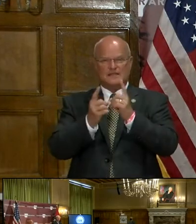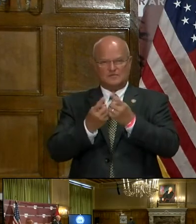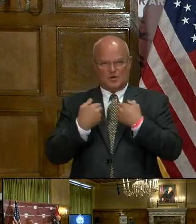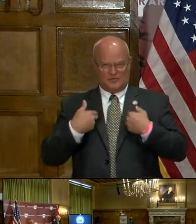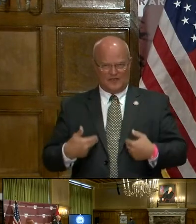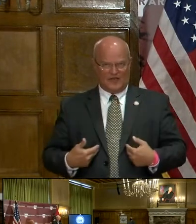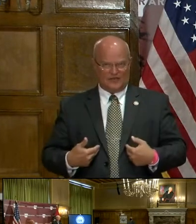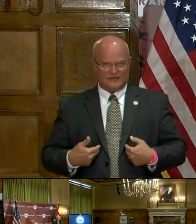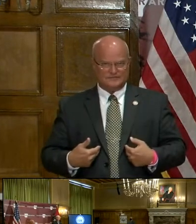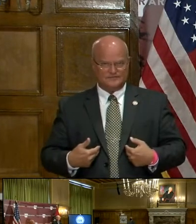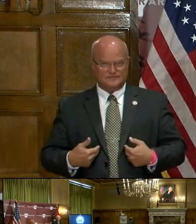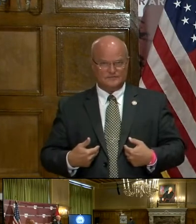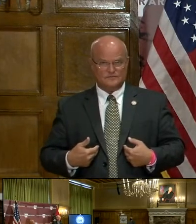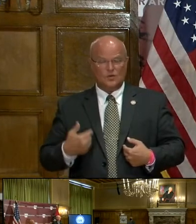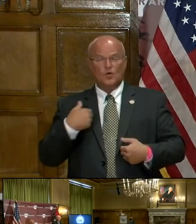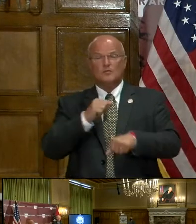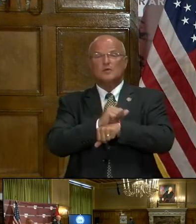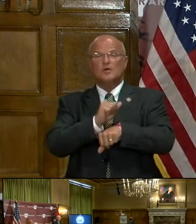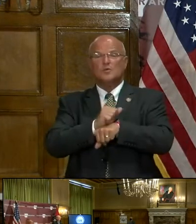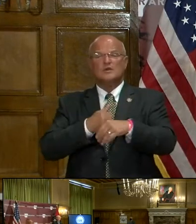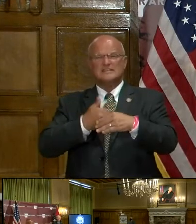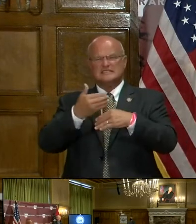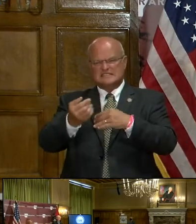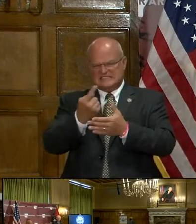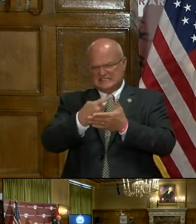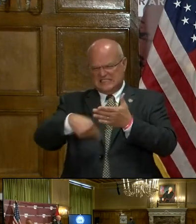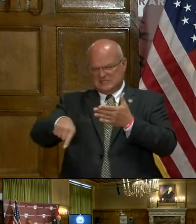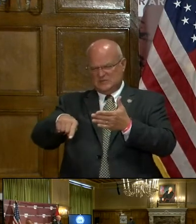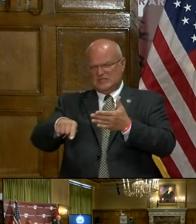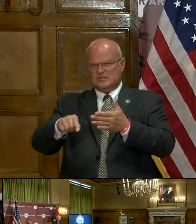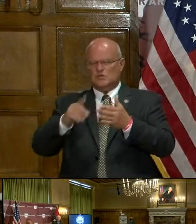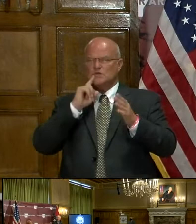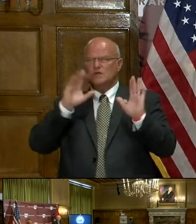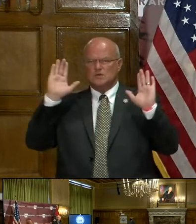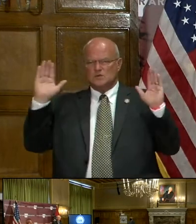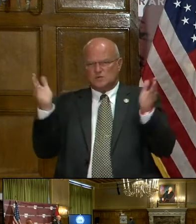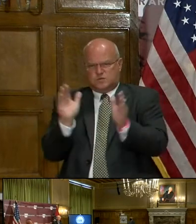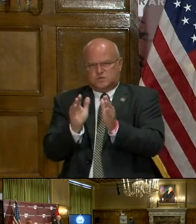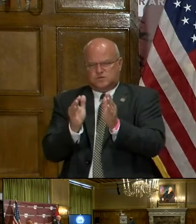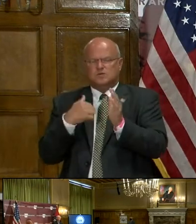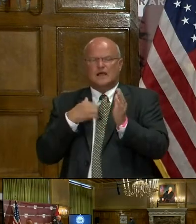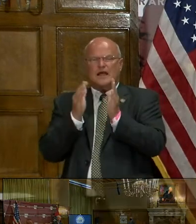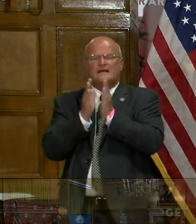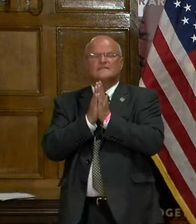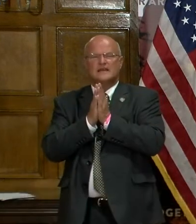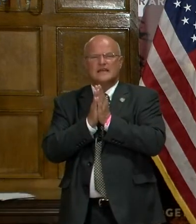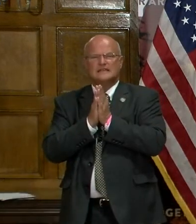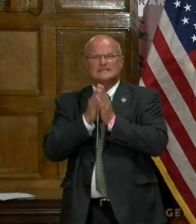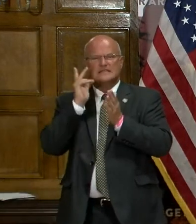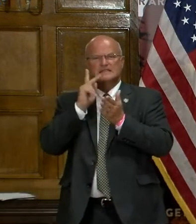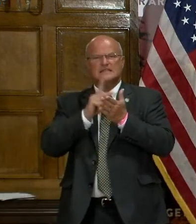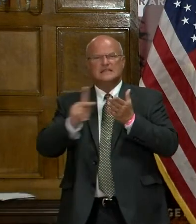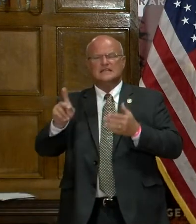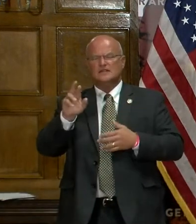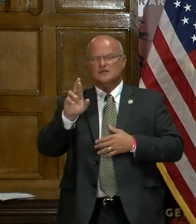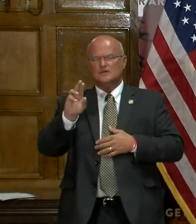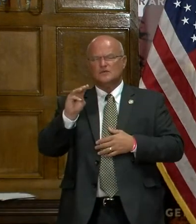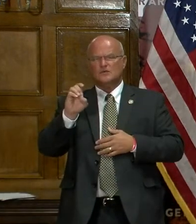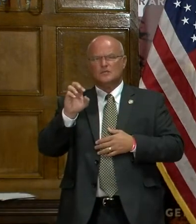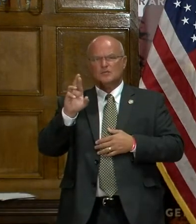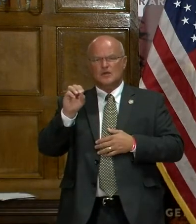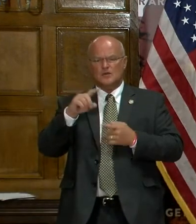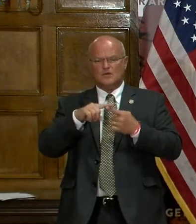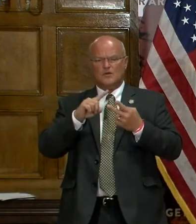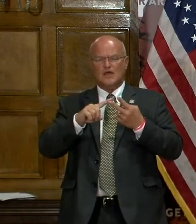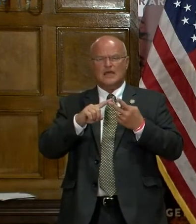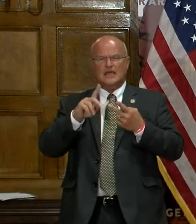Department of Health. We're going to be working in the next week to streamline that. I've asked Secretary Romero and Secretary Key